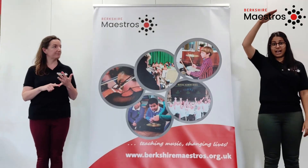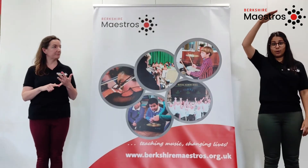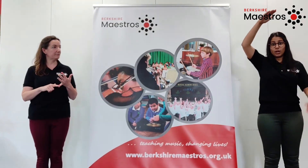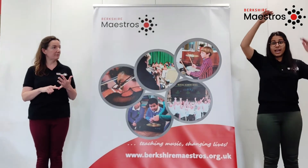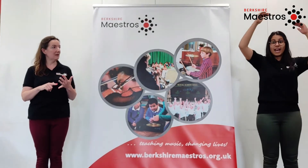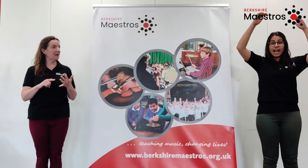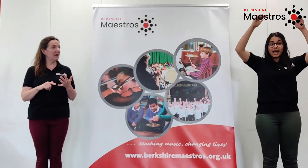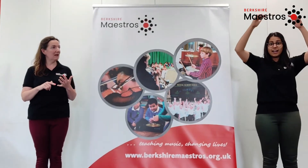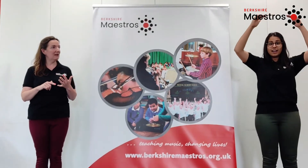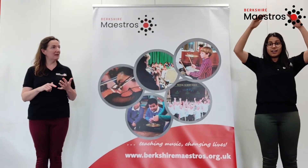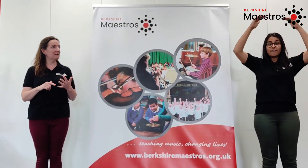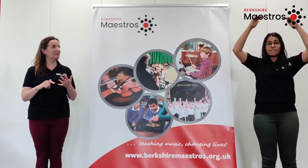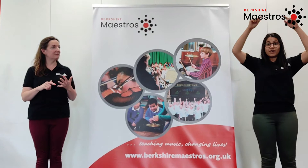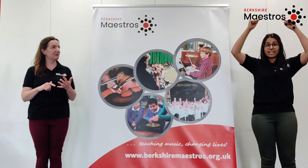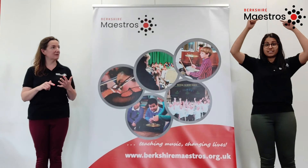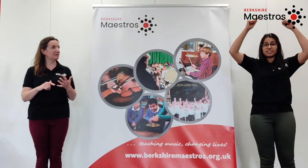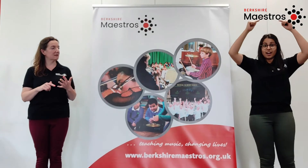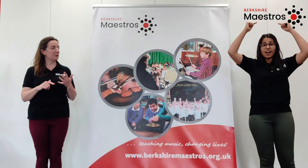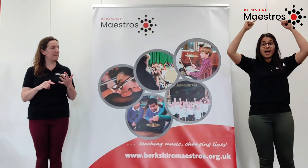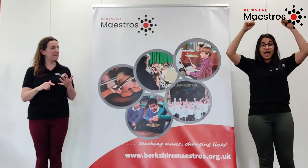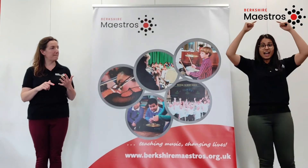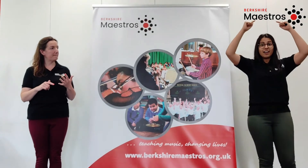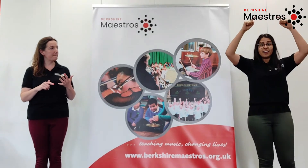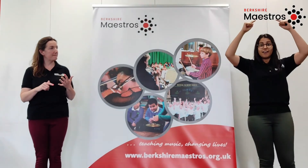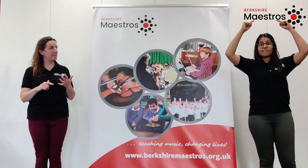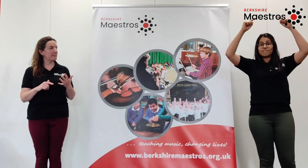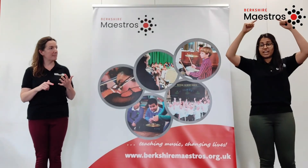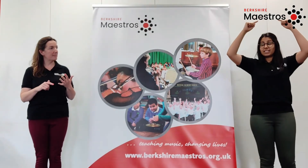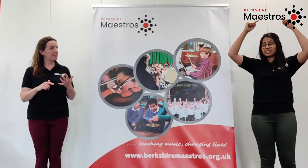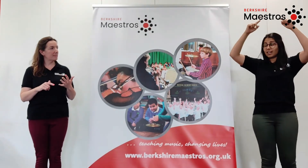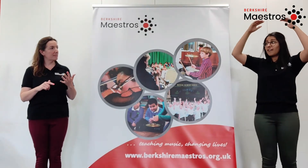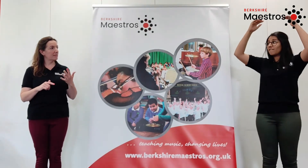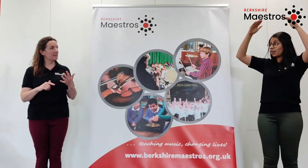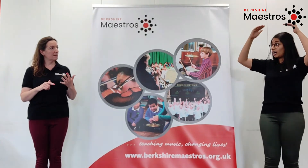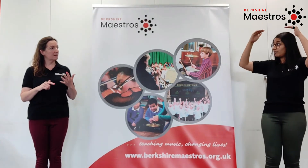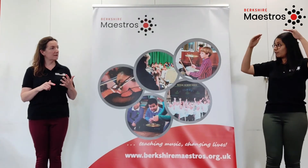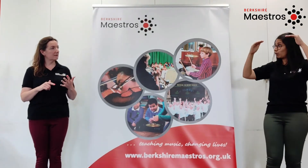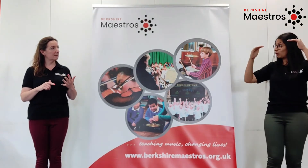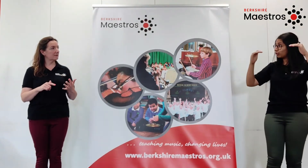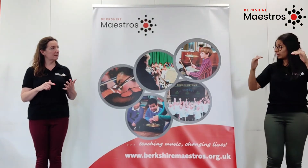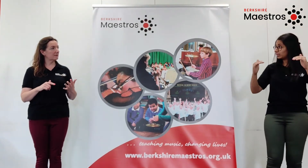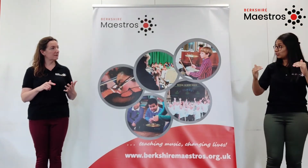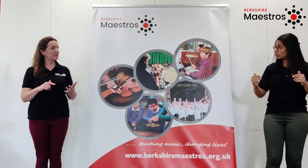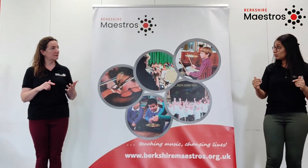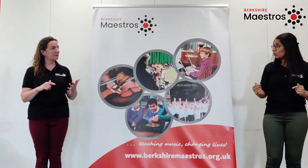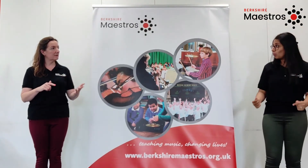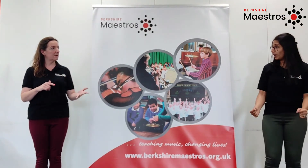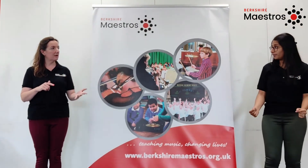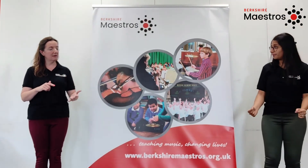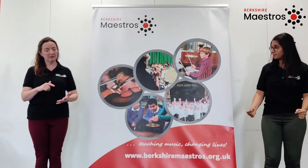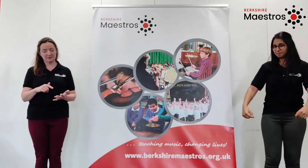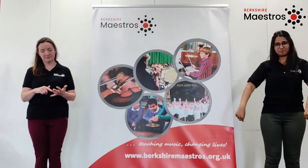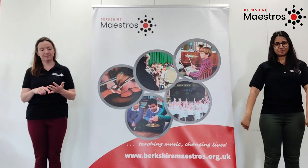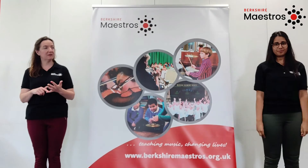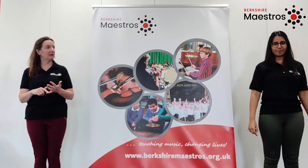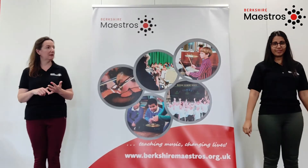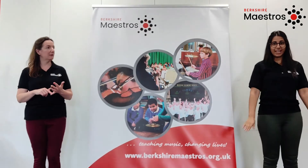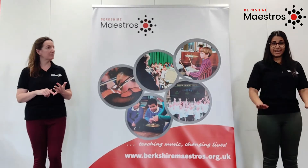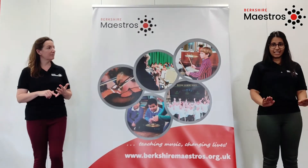down. Elevator, elevator. Five, four, three, two, one. Okay. Here we